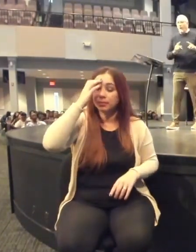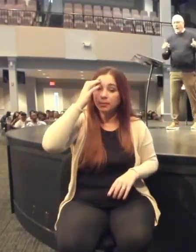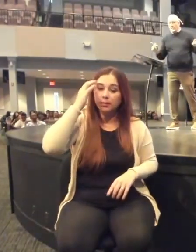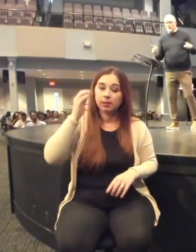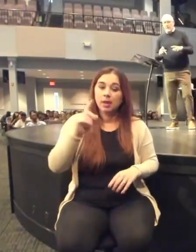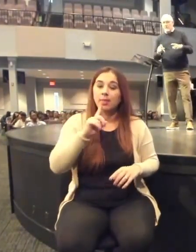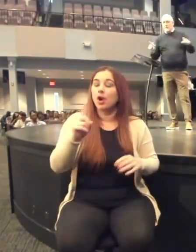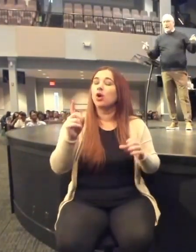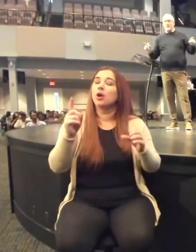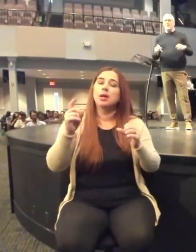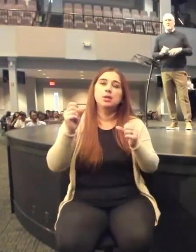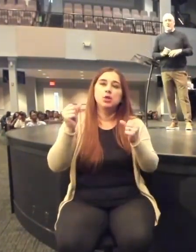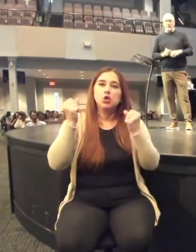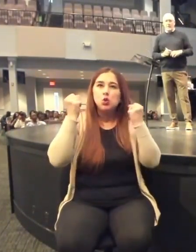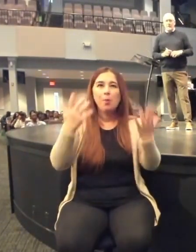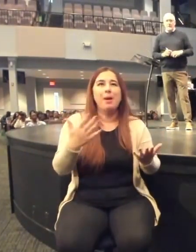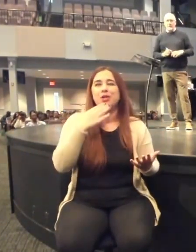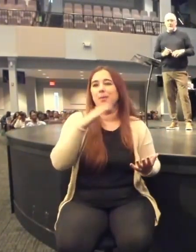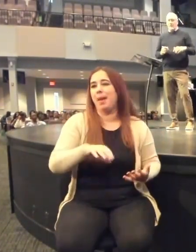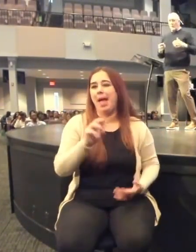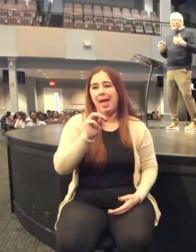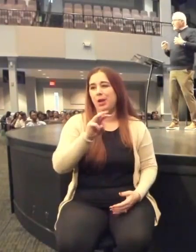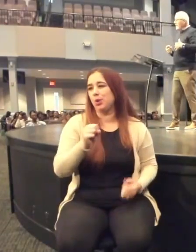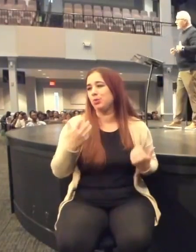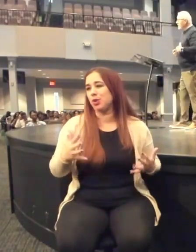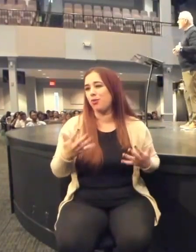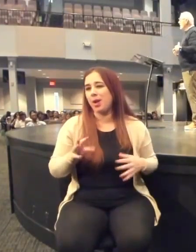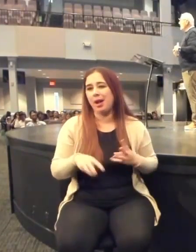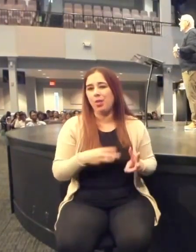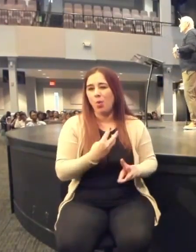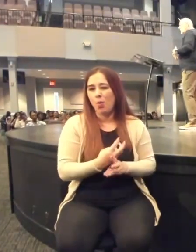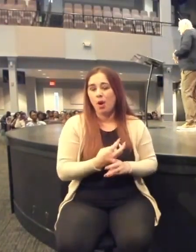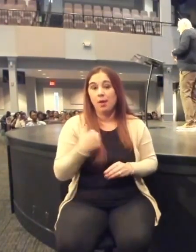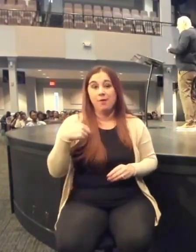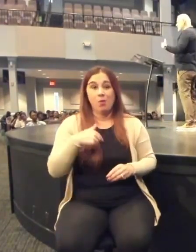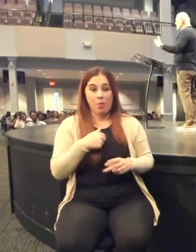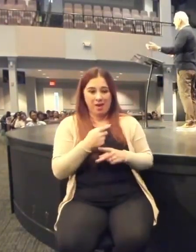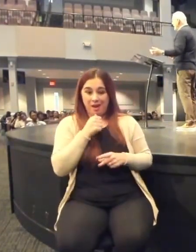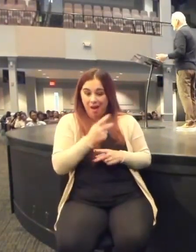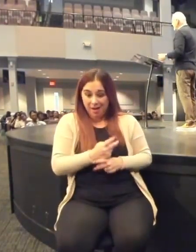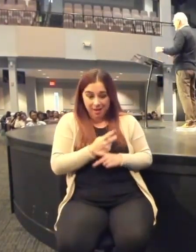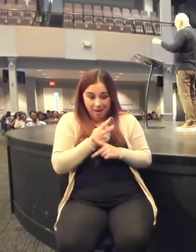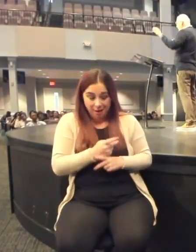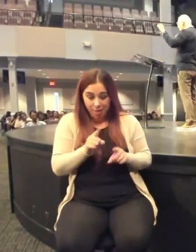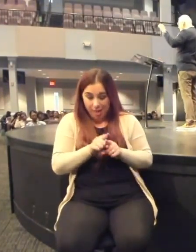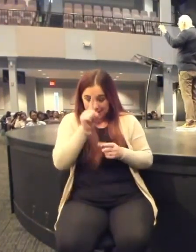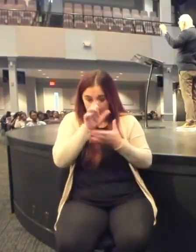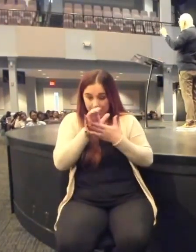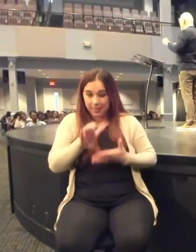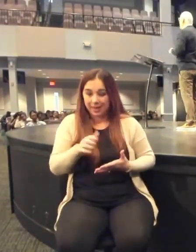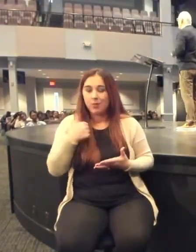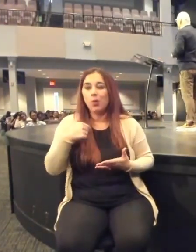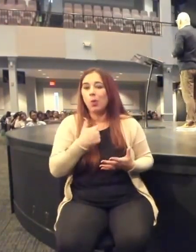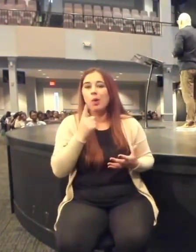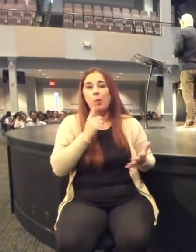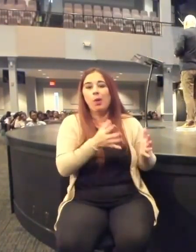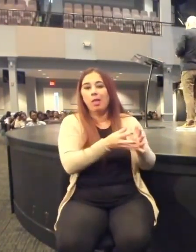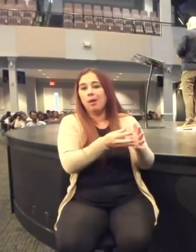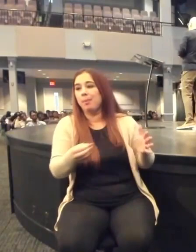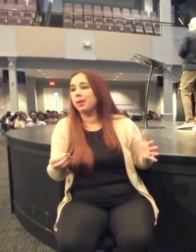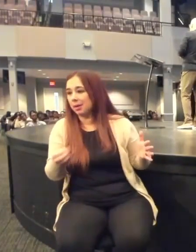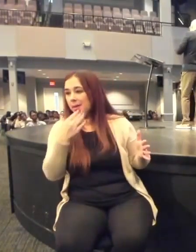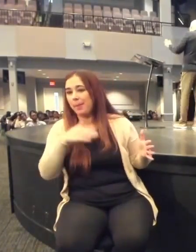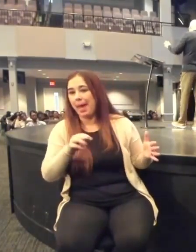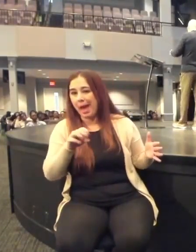There's far too much bad news in our world. If we're not careful as believers, we can fall into the pattern of mouthing the bad news.